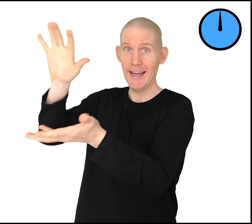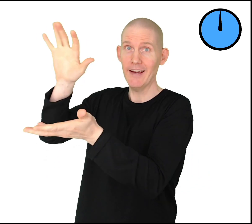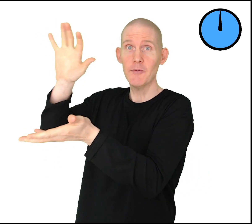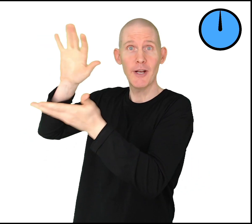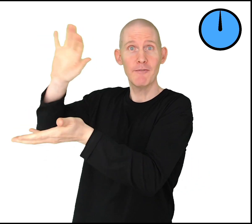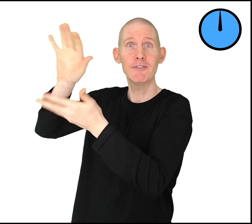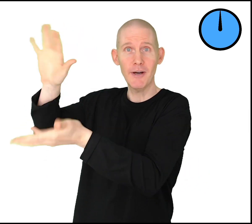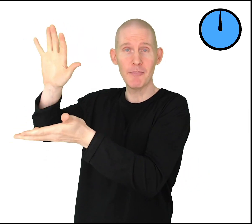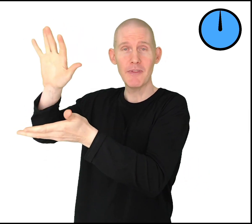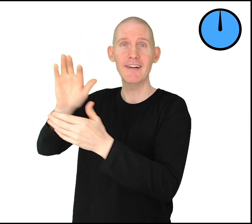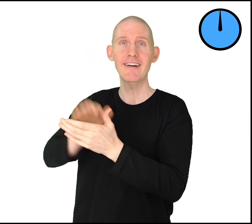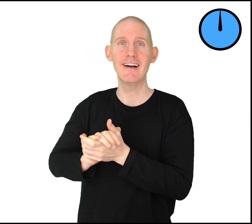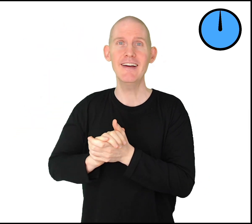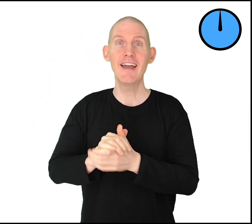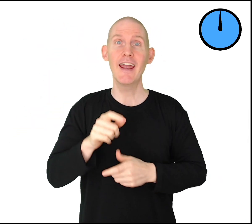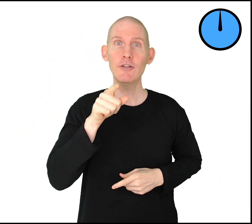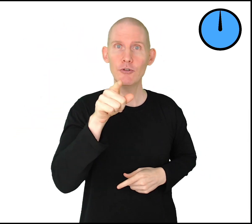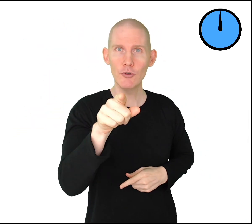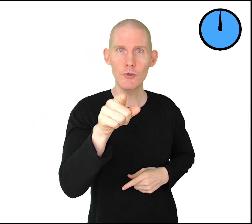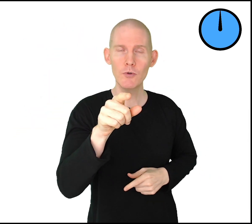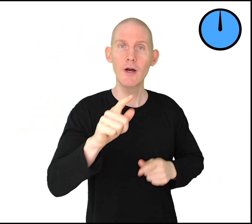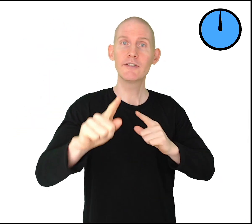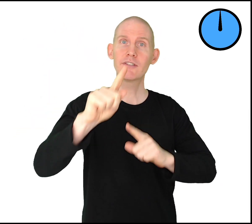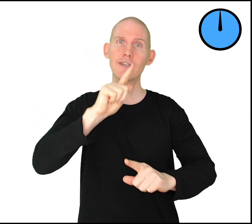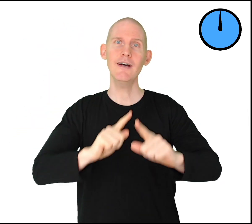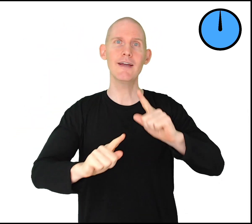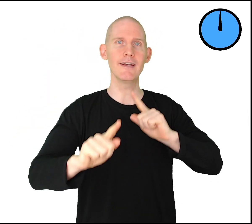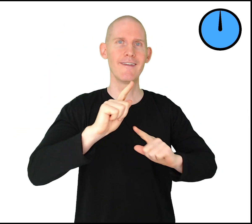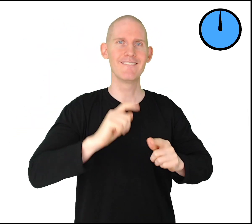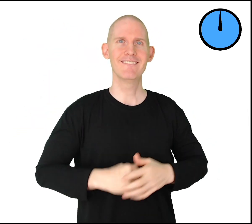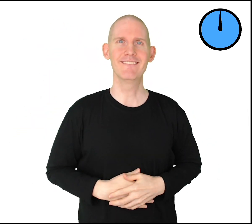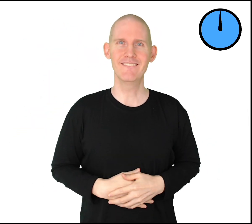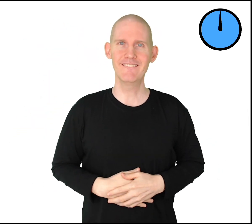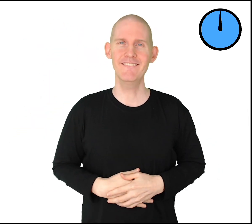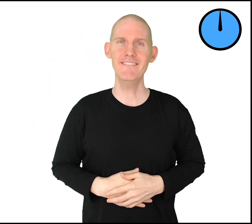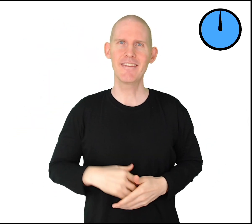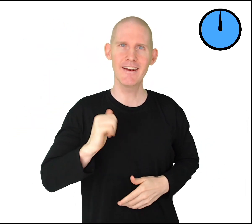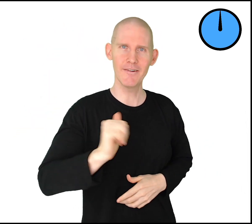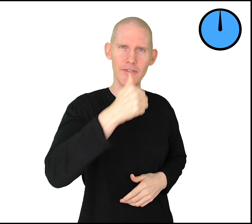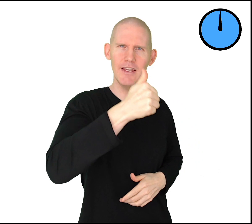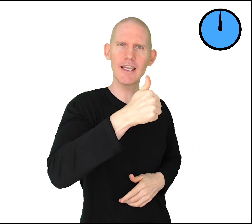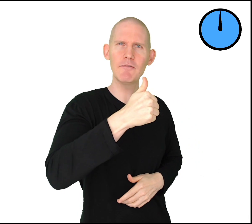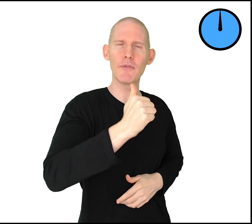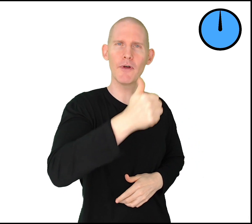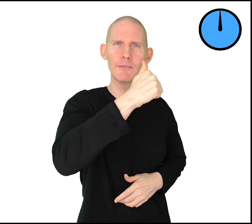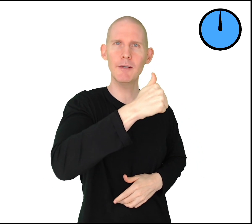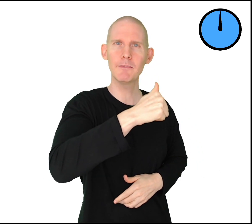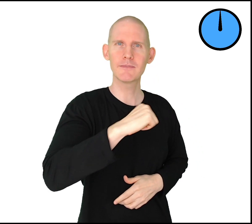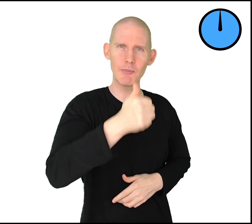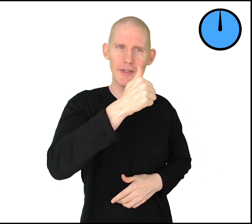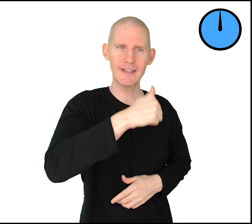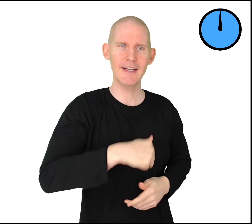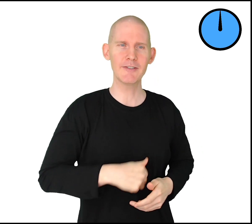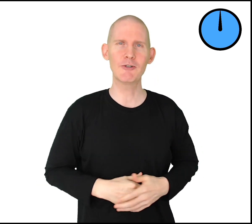that, whatever's up there, and you sign. Then I think I gave you a thumbs up, something like that. You can do